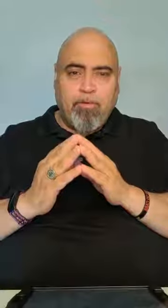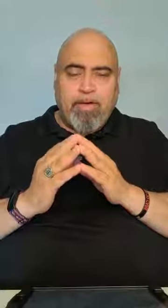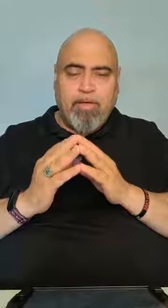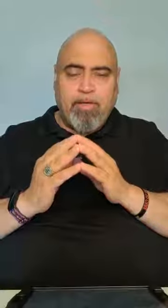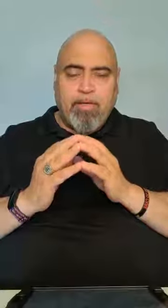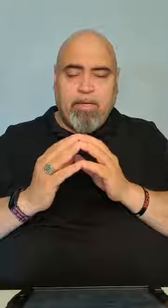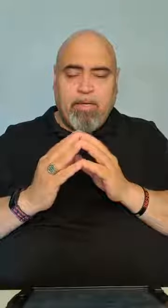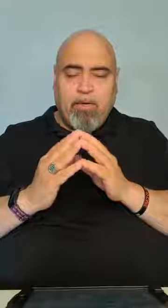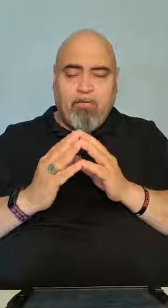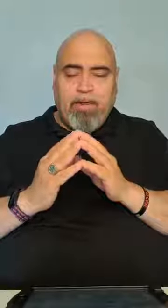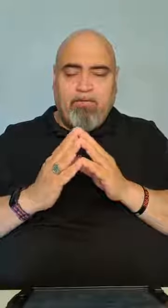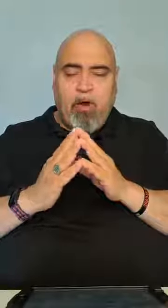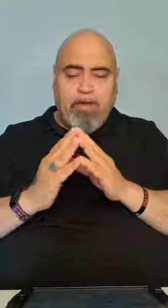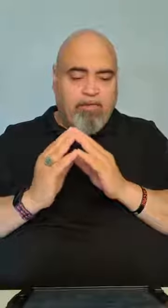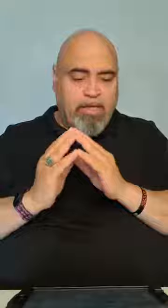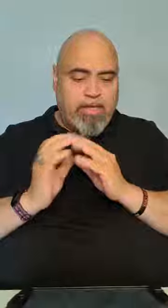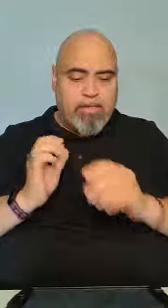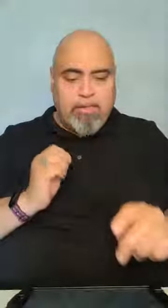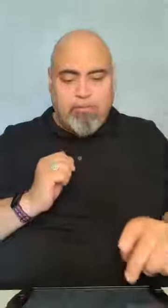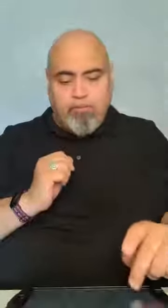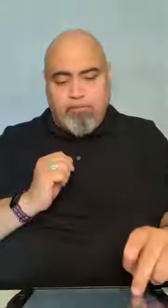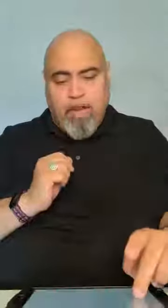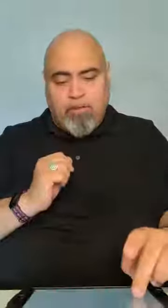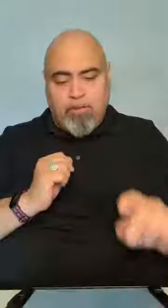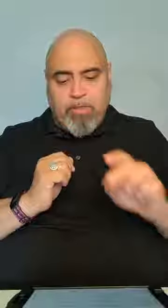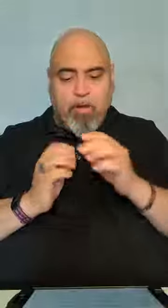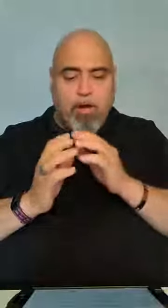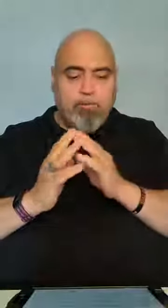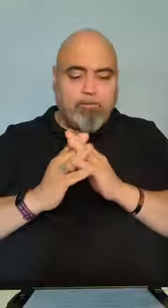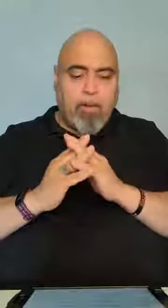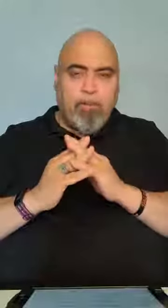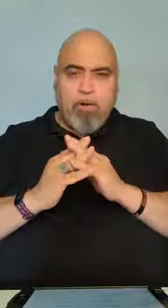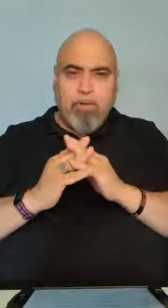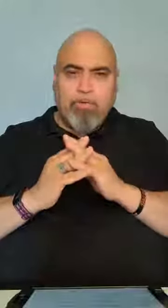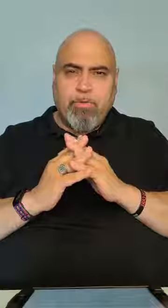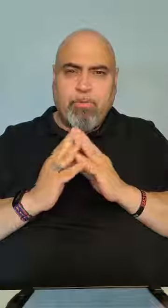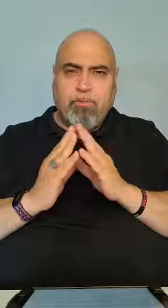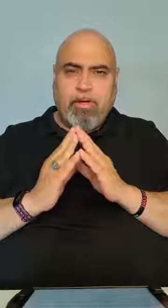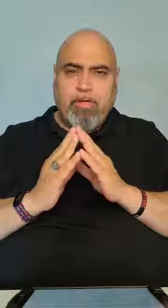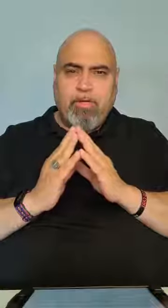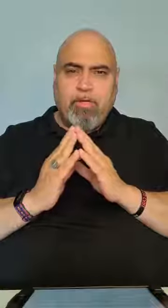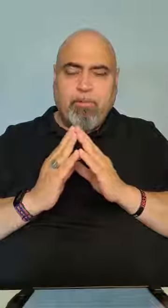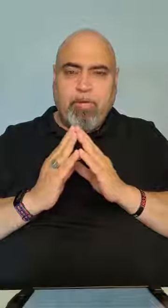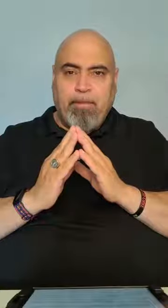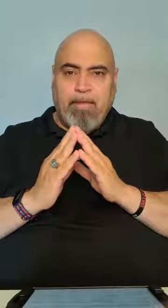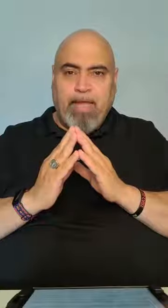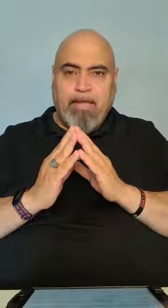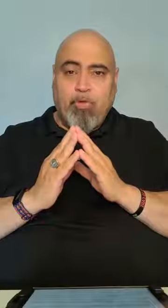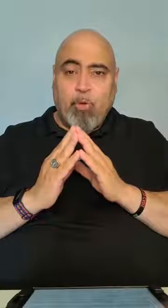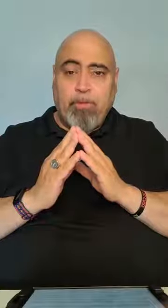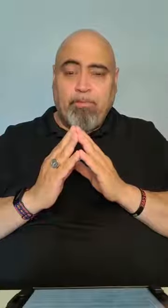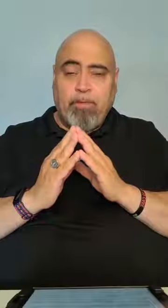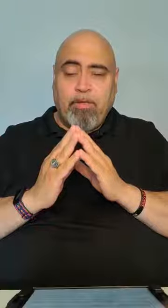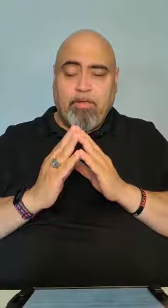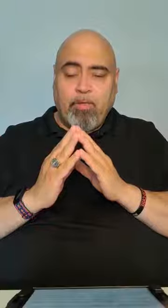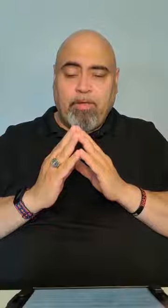Miranda. Rev. R-E-V. Dr. D-R. Marcos Miranda. You can look me up. And